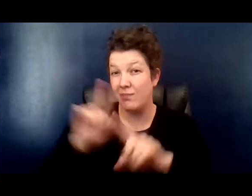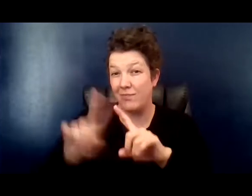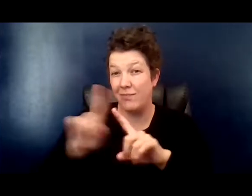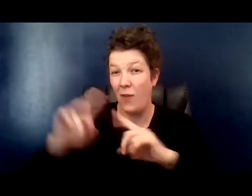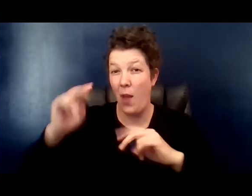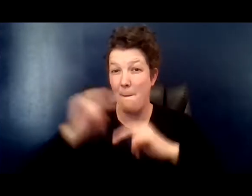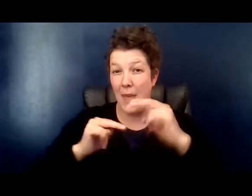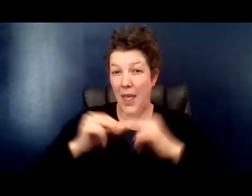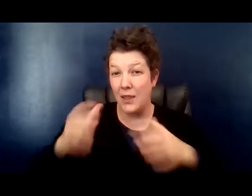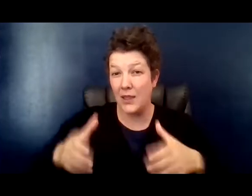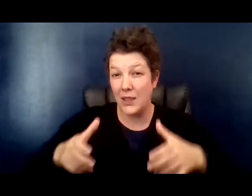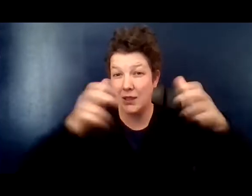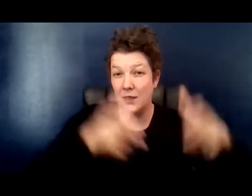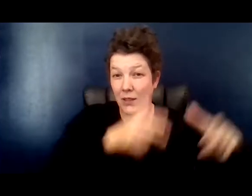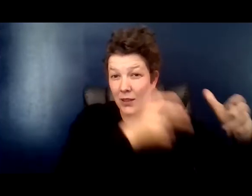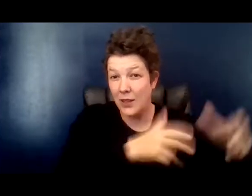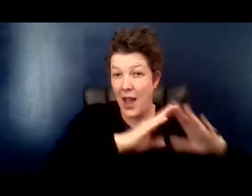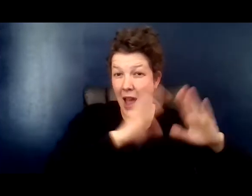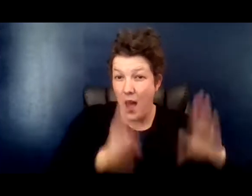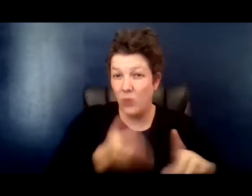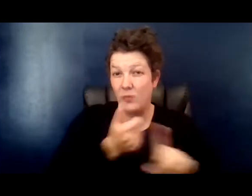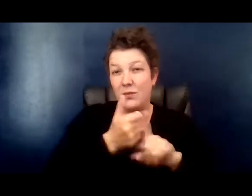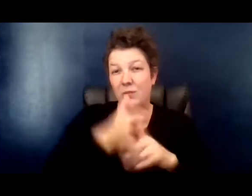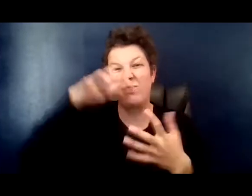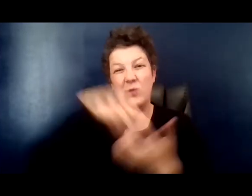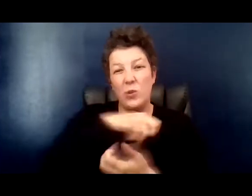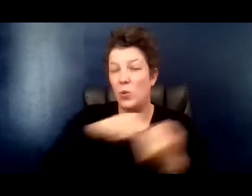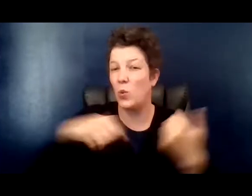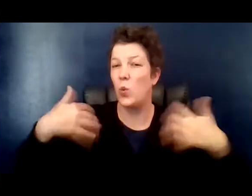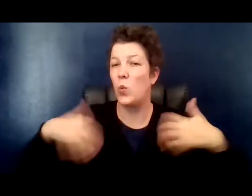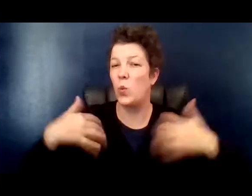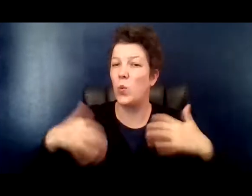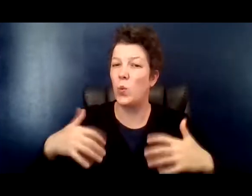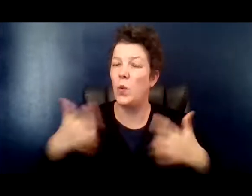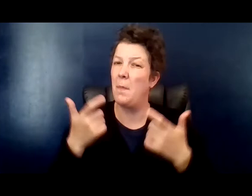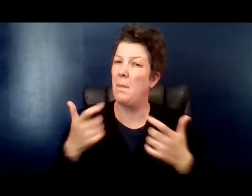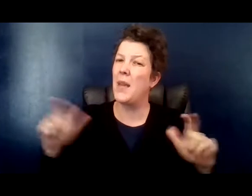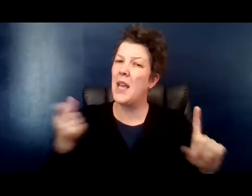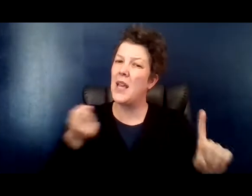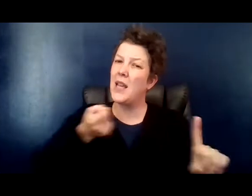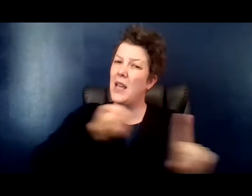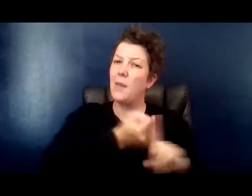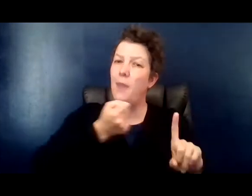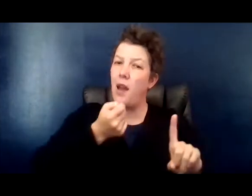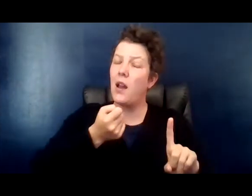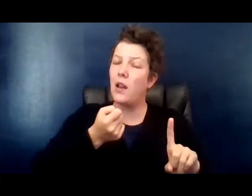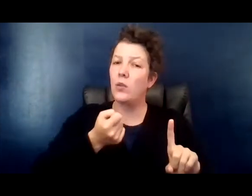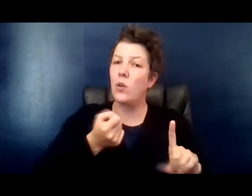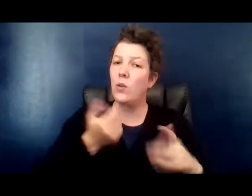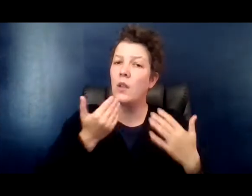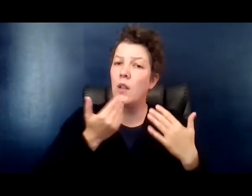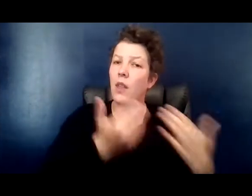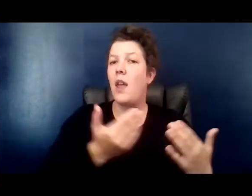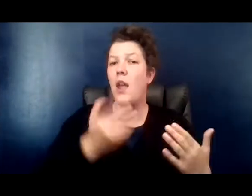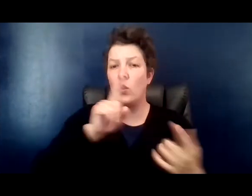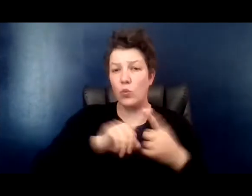destroyed. It's quite an impact. So again, to the emergency management people, to our health department, we